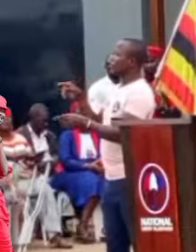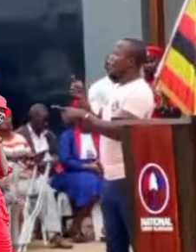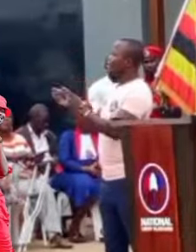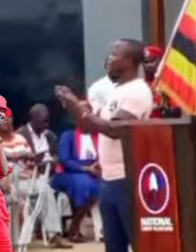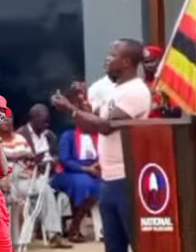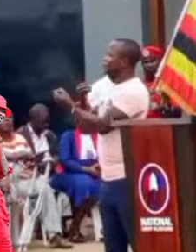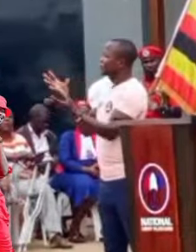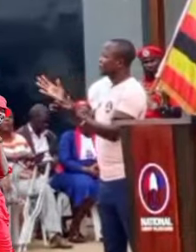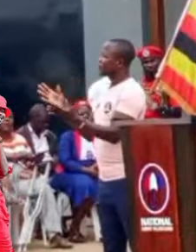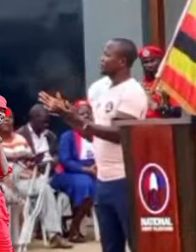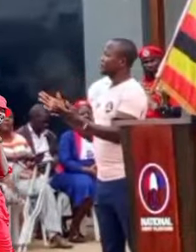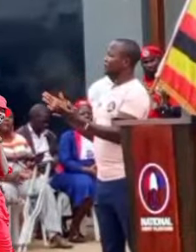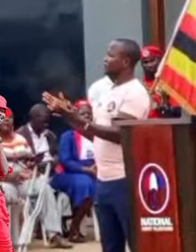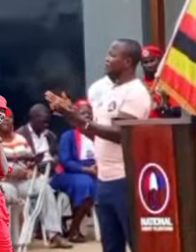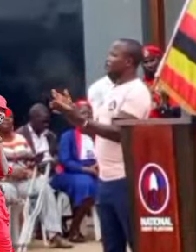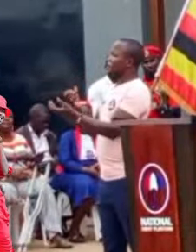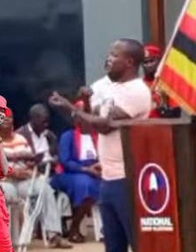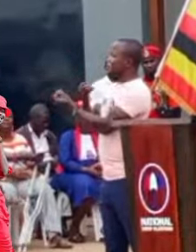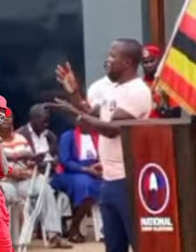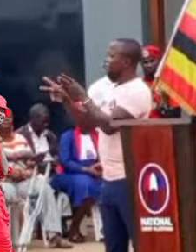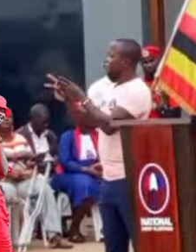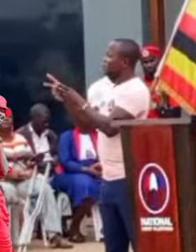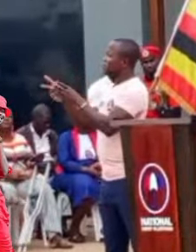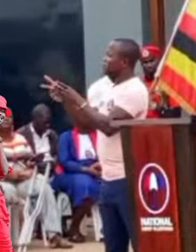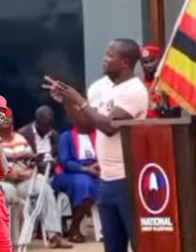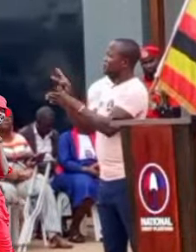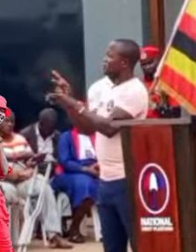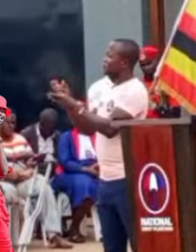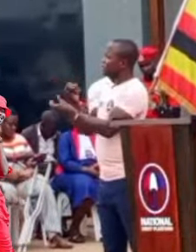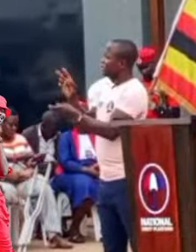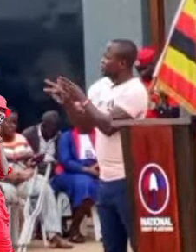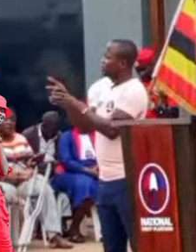basinga okwogerwako naye bangi nnyo waliyo abantu abamaze ku limandi mu kkooti y'amagye